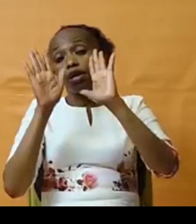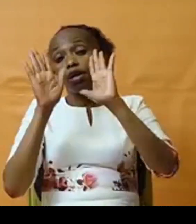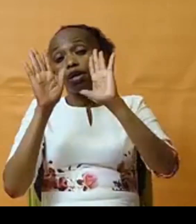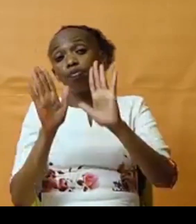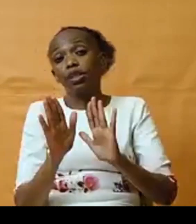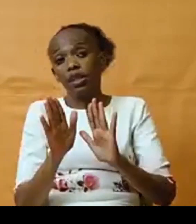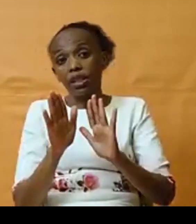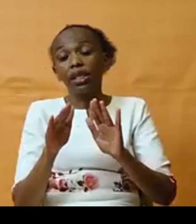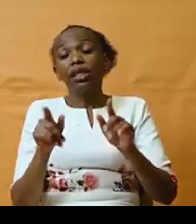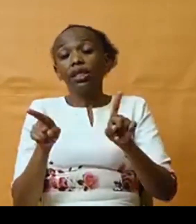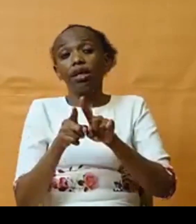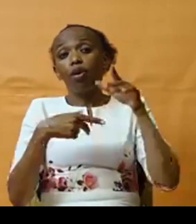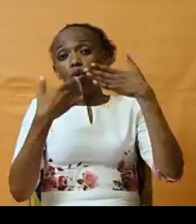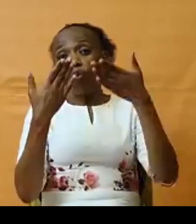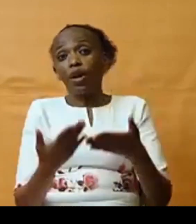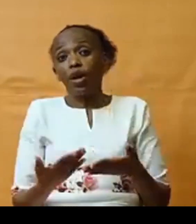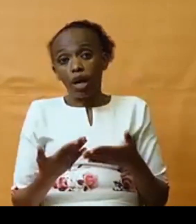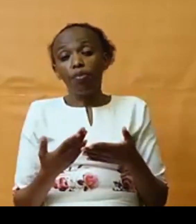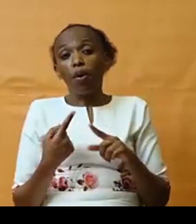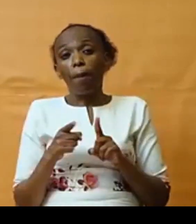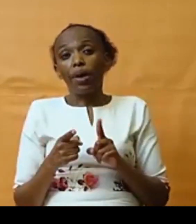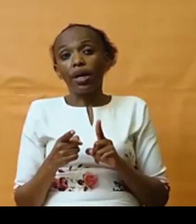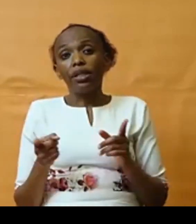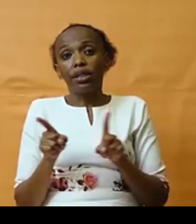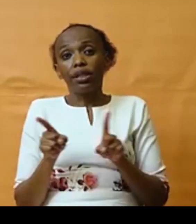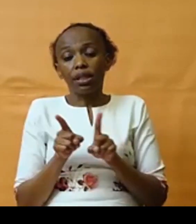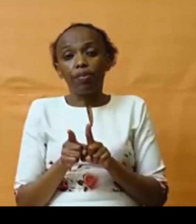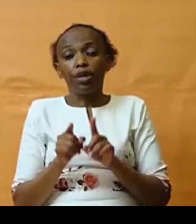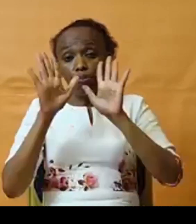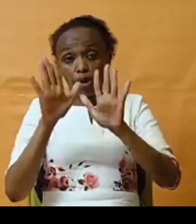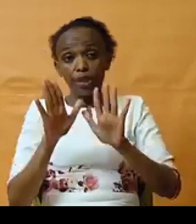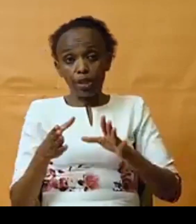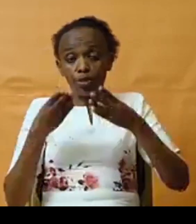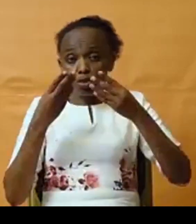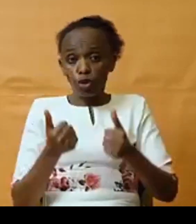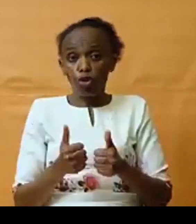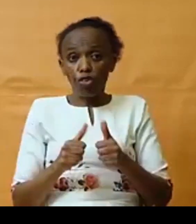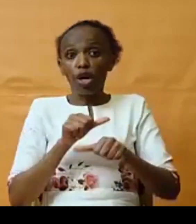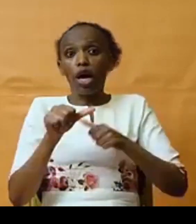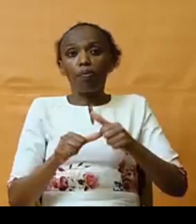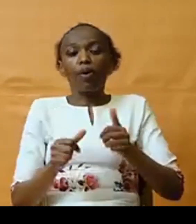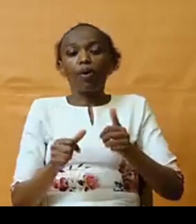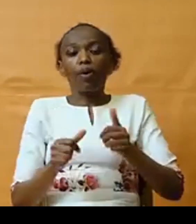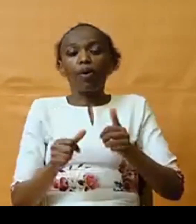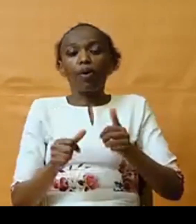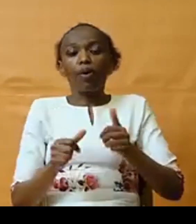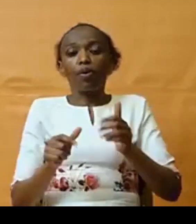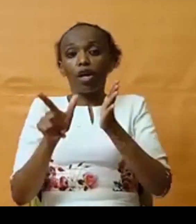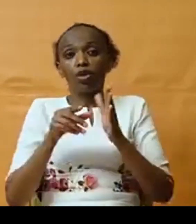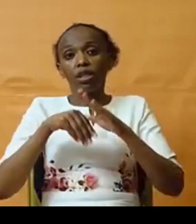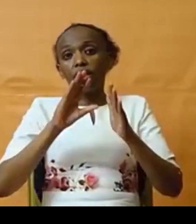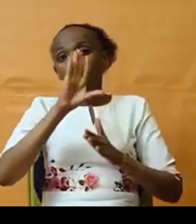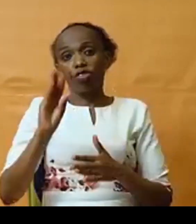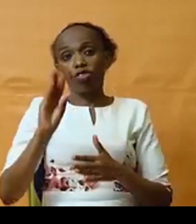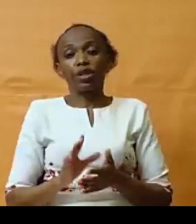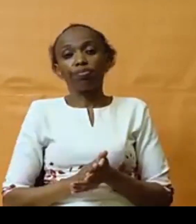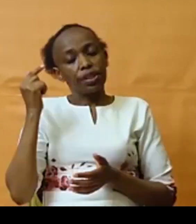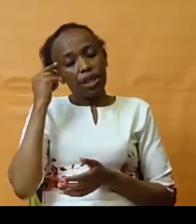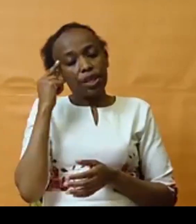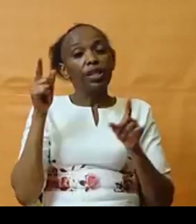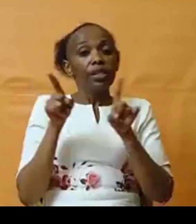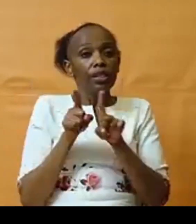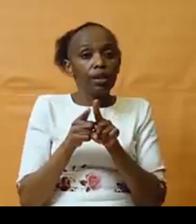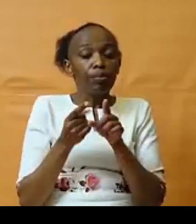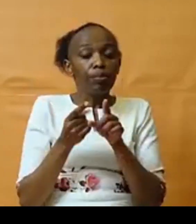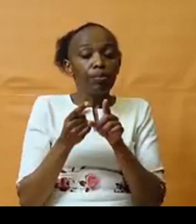but far from enough to address the growing debt vulnerabilities on the continent. I think it's also